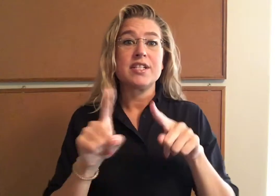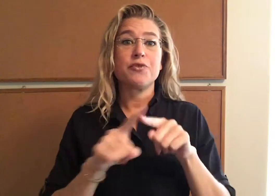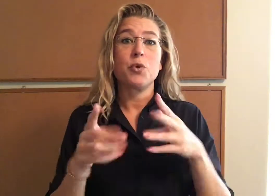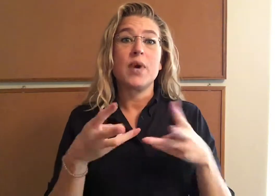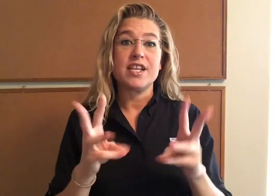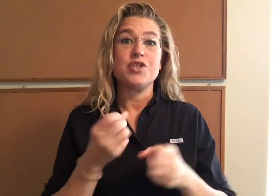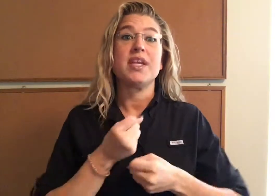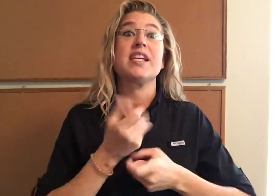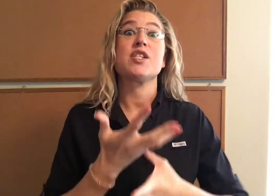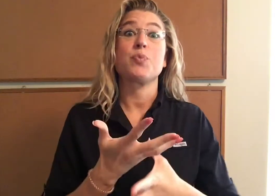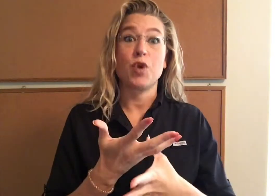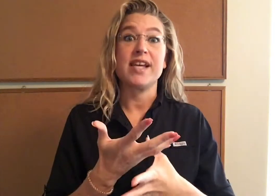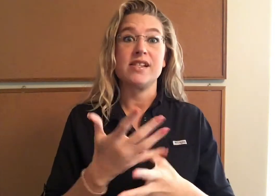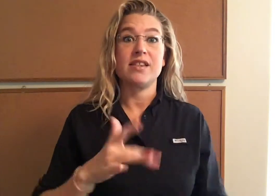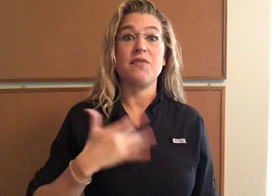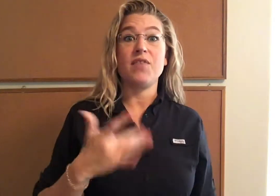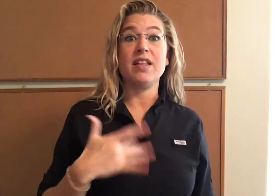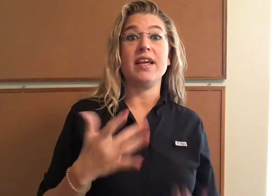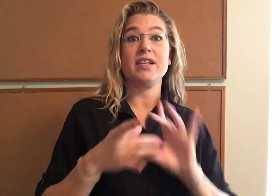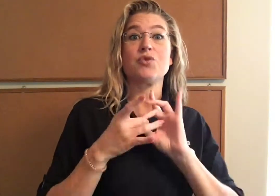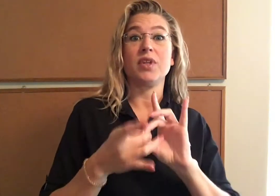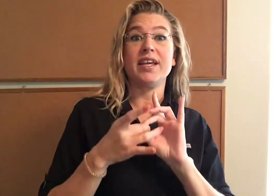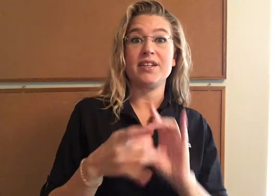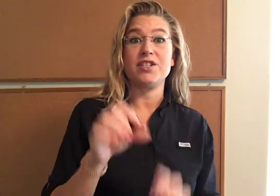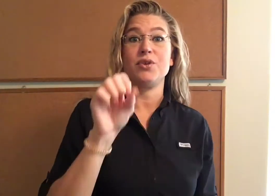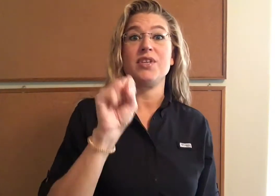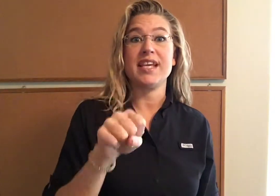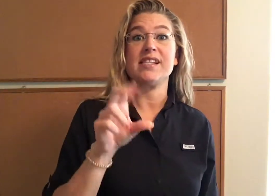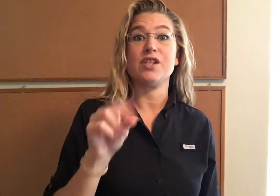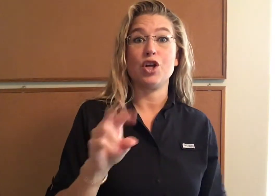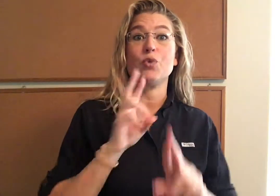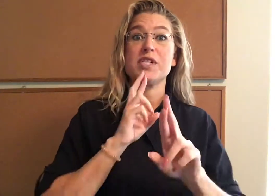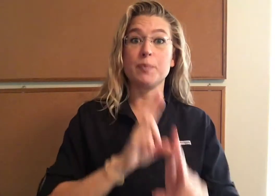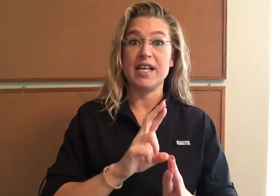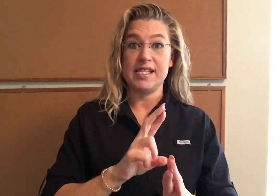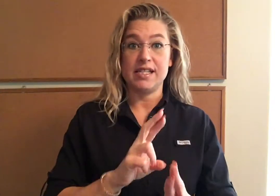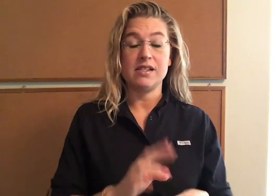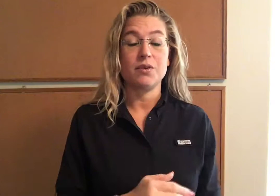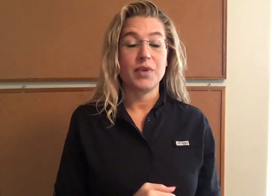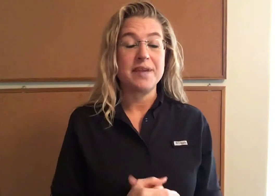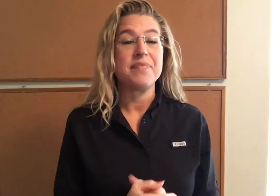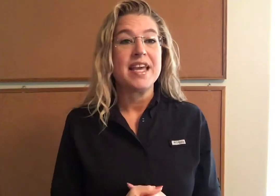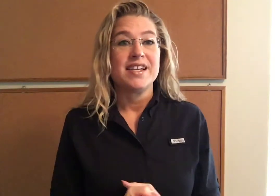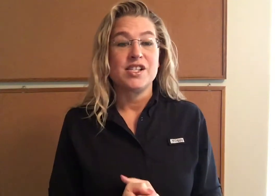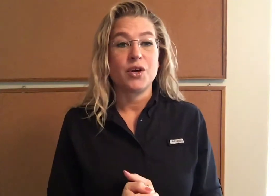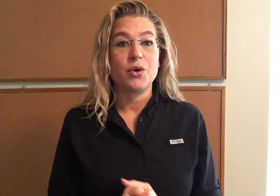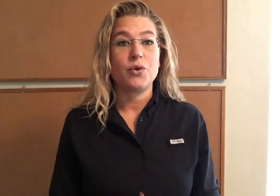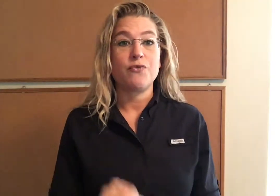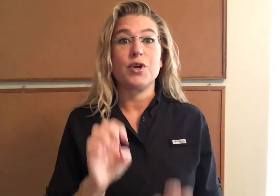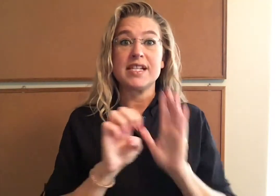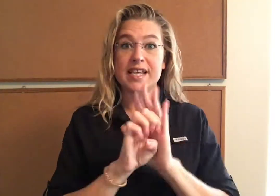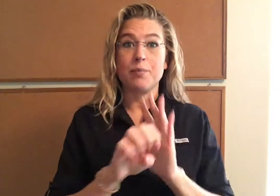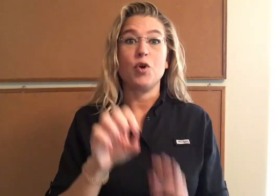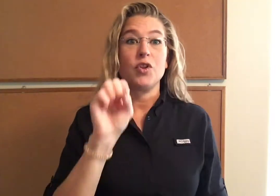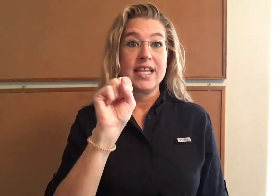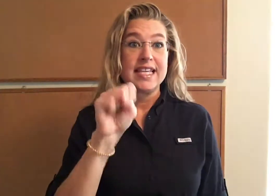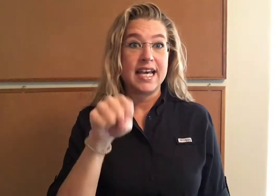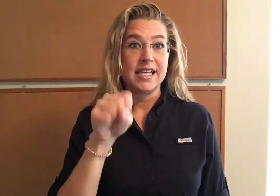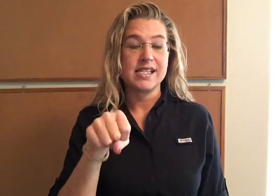different ways you can express the feelings related to yes and no responses, okay? So for example, yes.